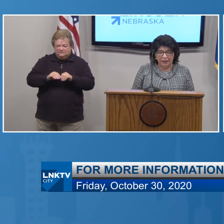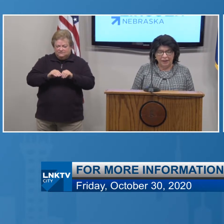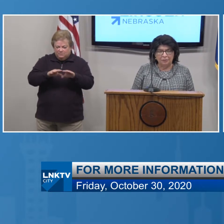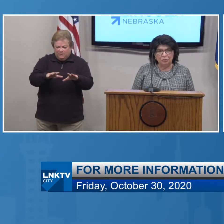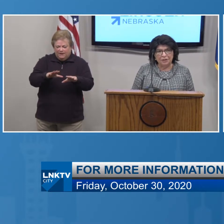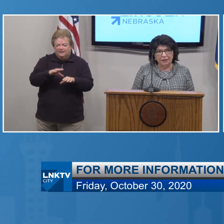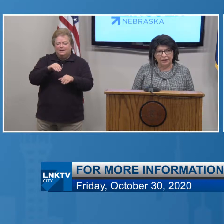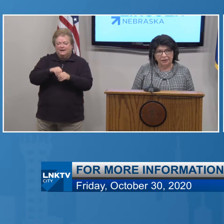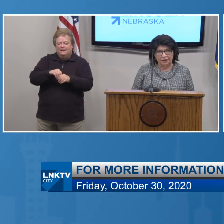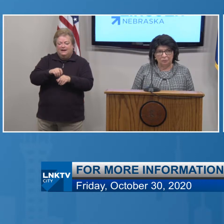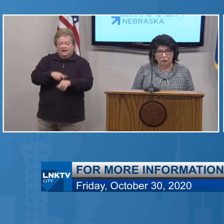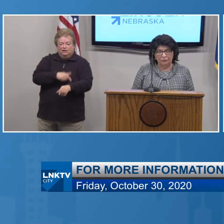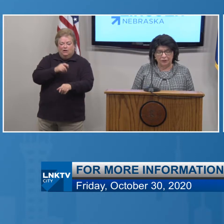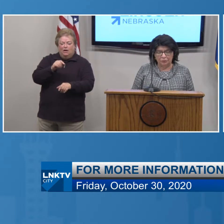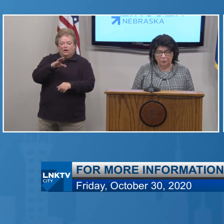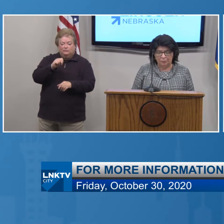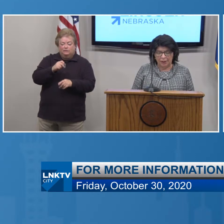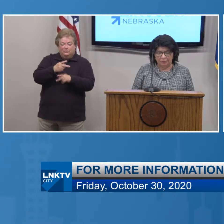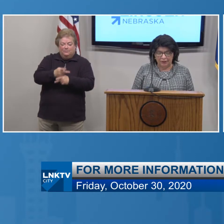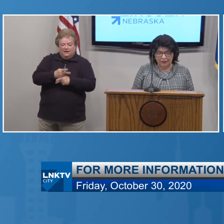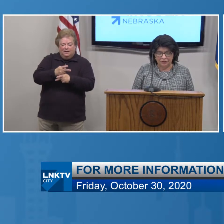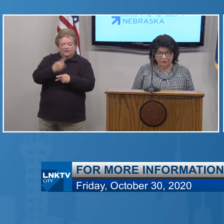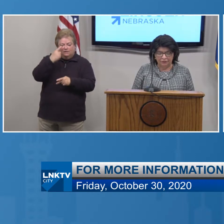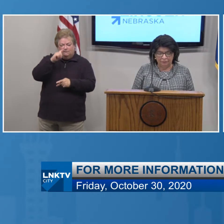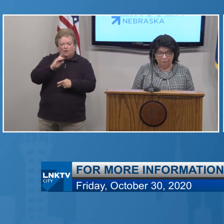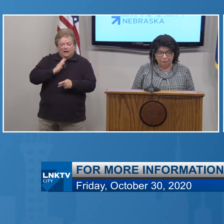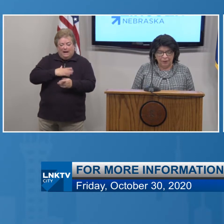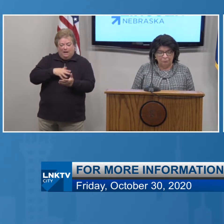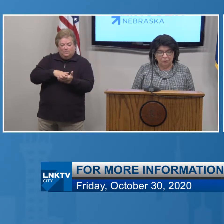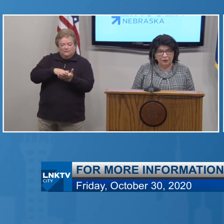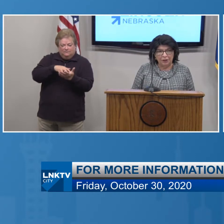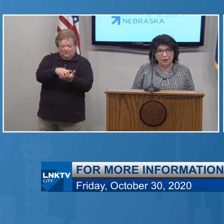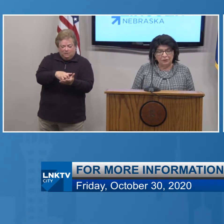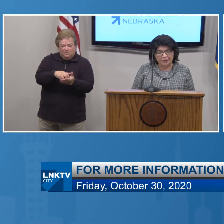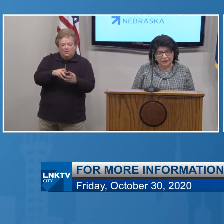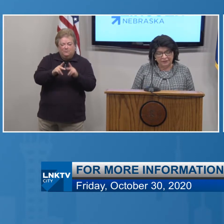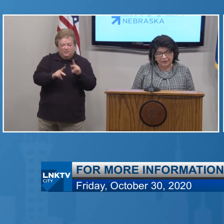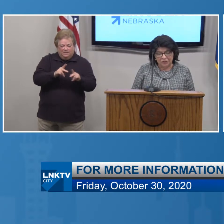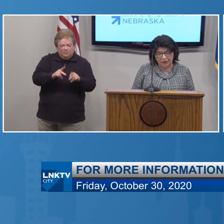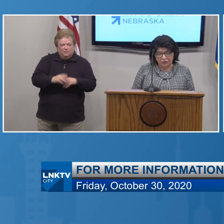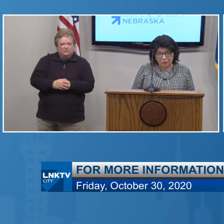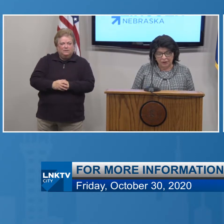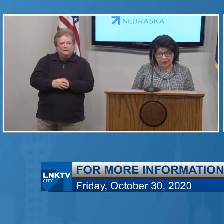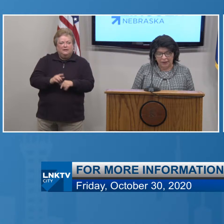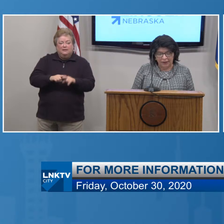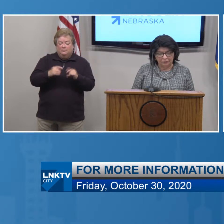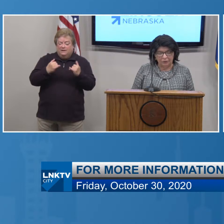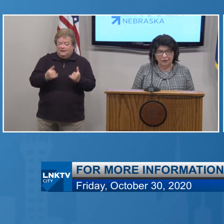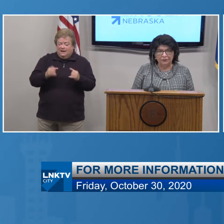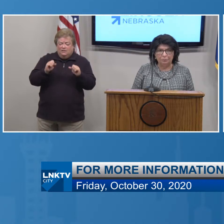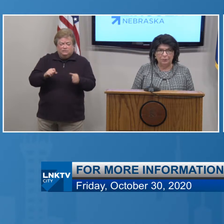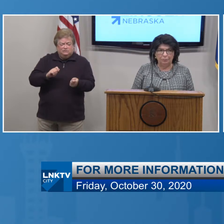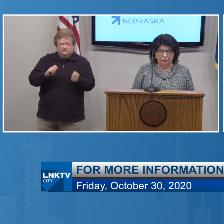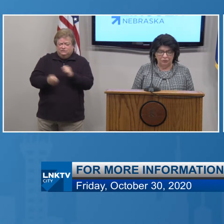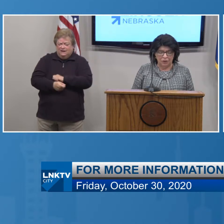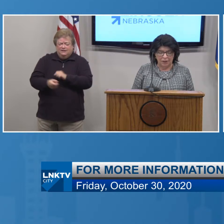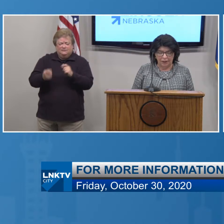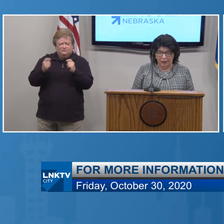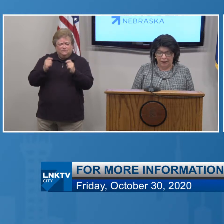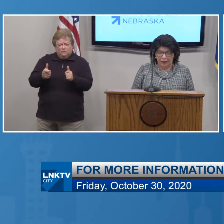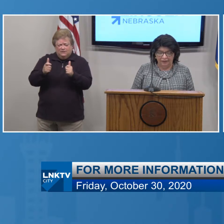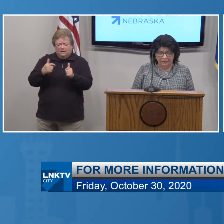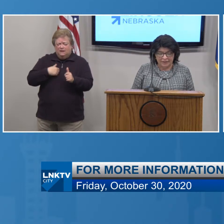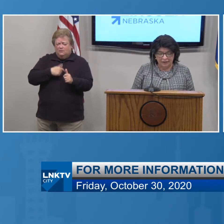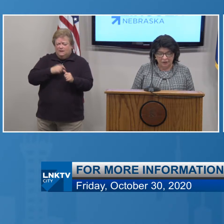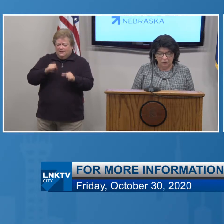facilities and protecting our more vulnerable populations. But we know that this can change quickly, and we must be